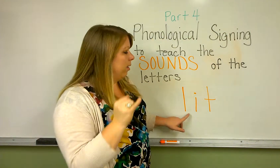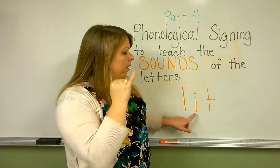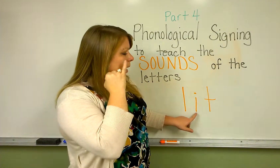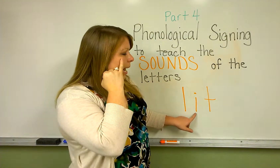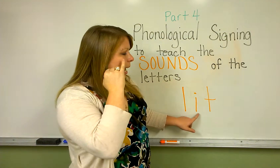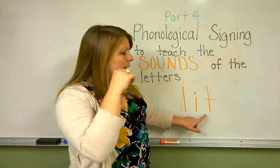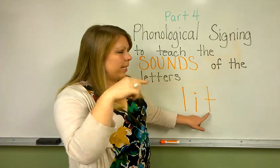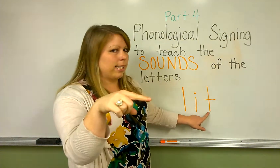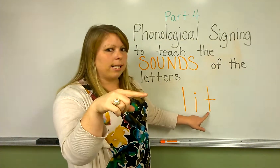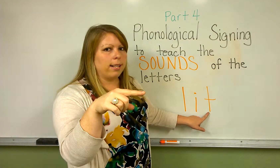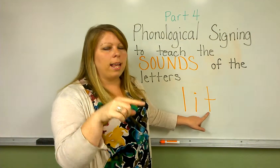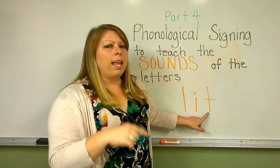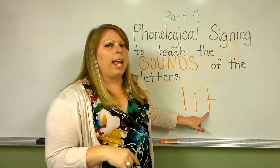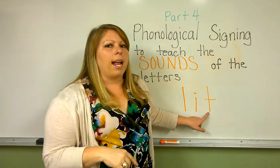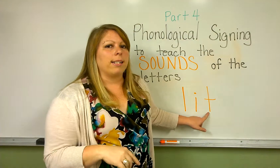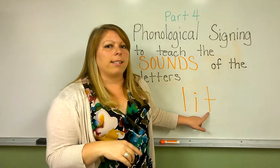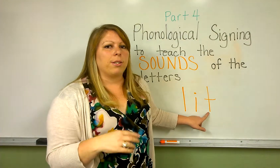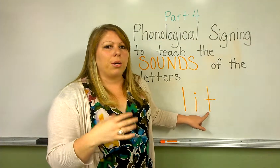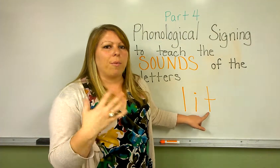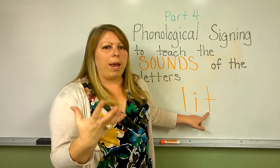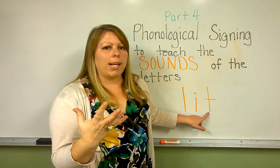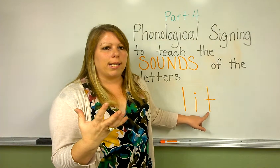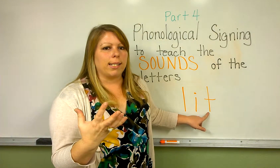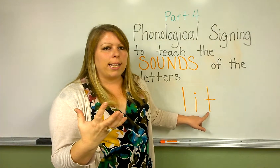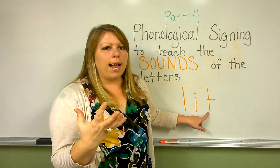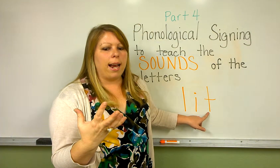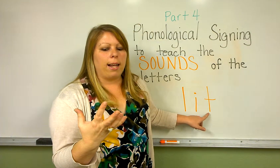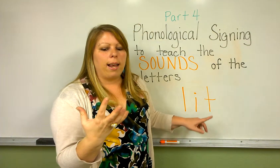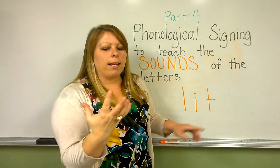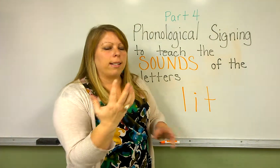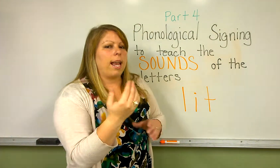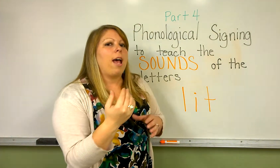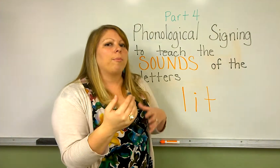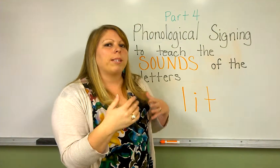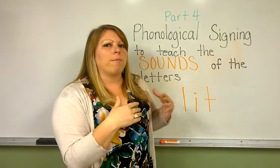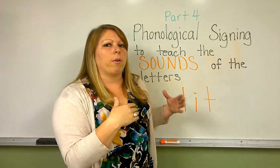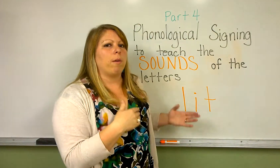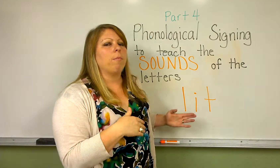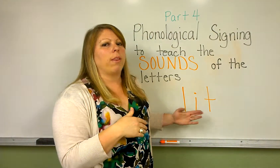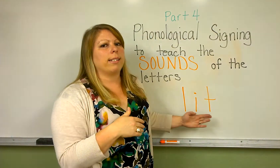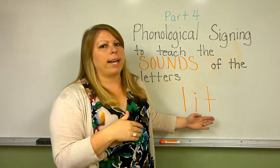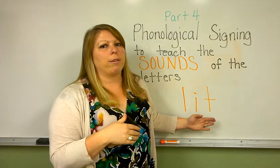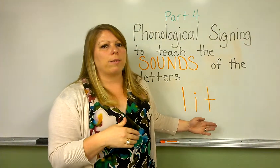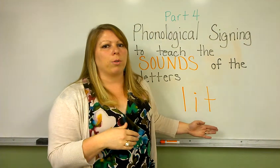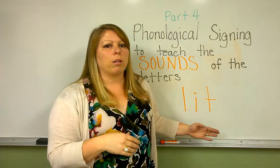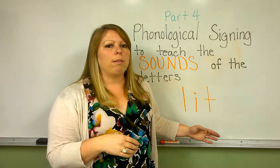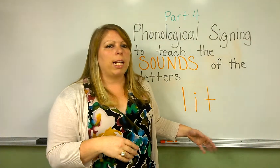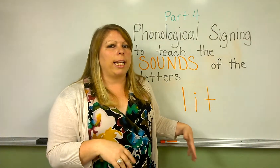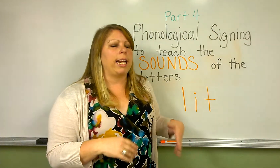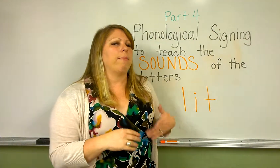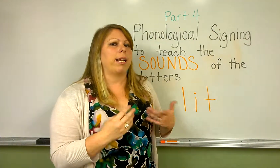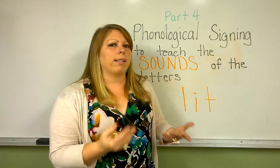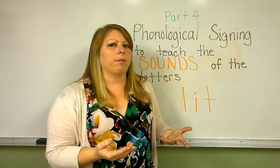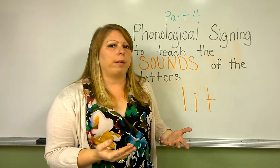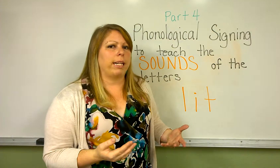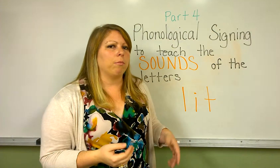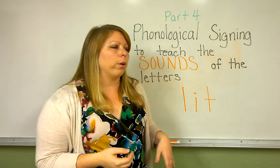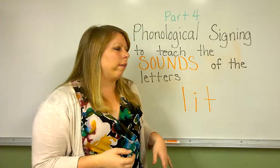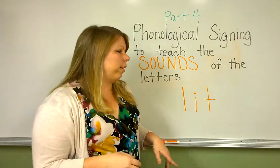o, it. And as the student makes the sign, it helps them remember the sounds more quickly and makes their reading more